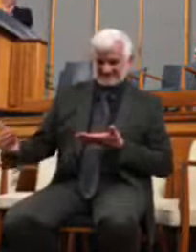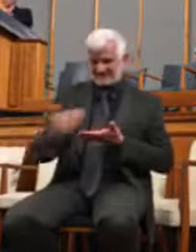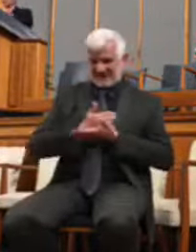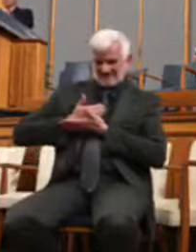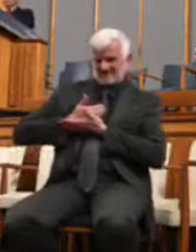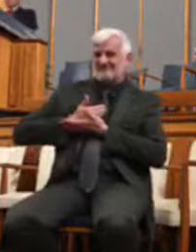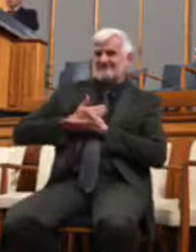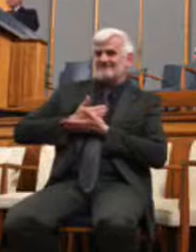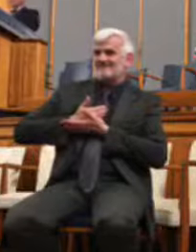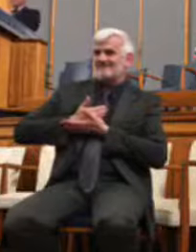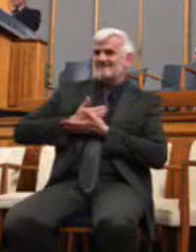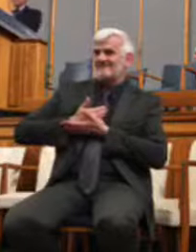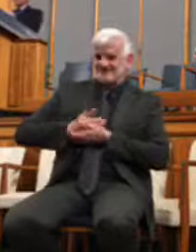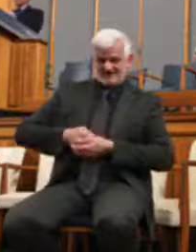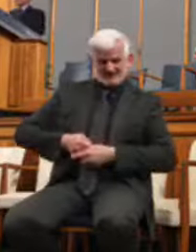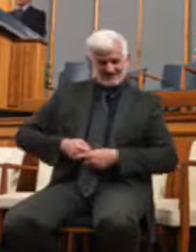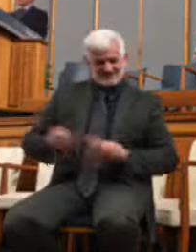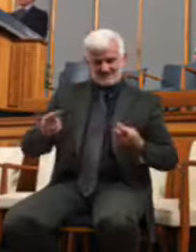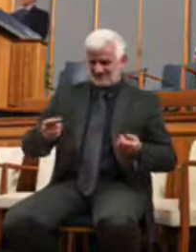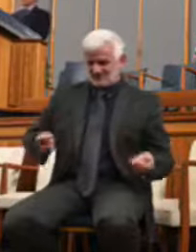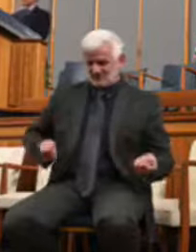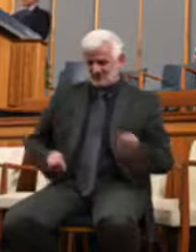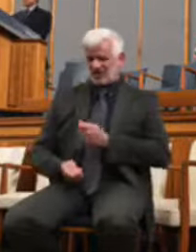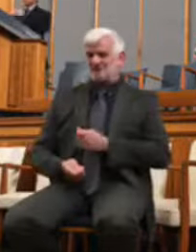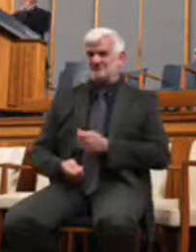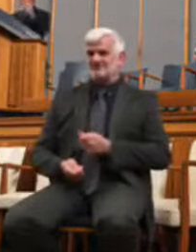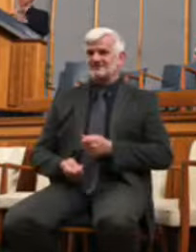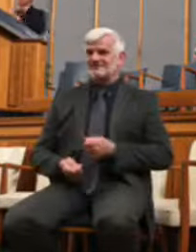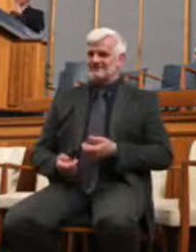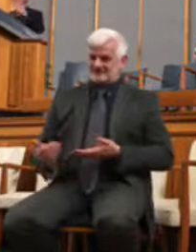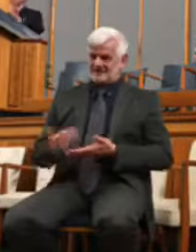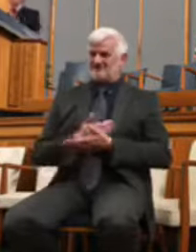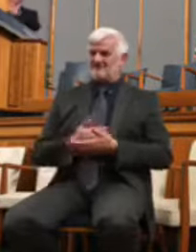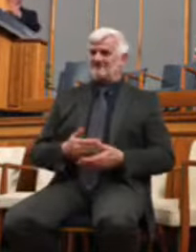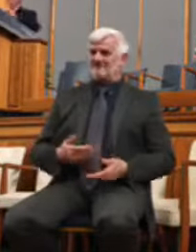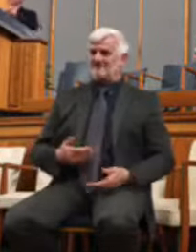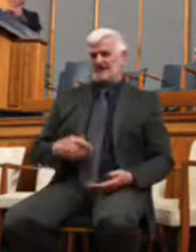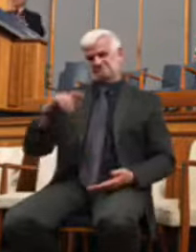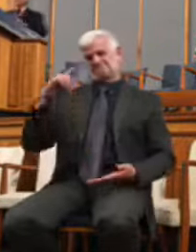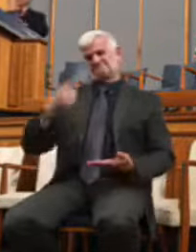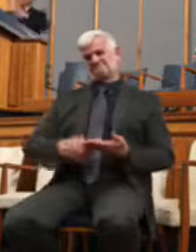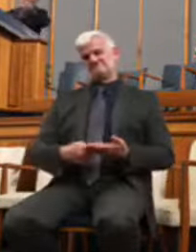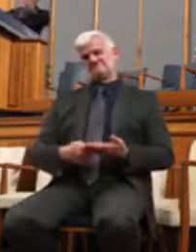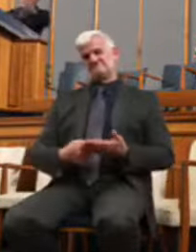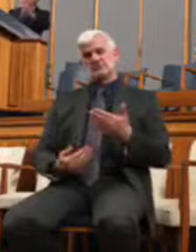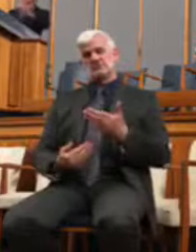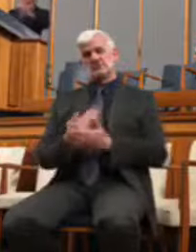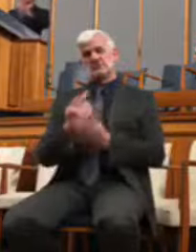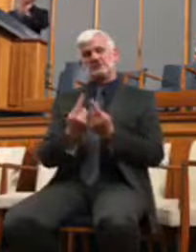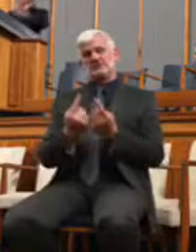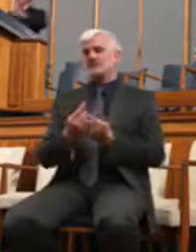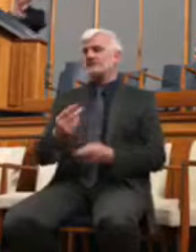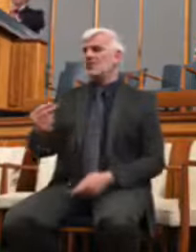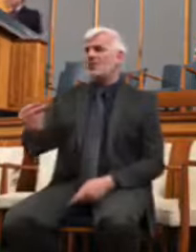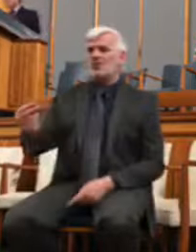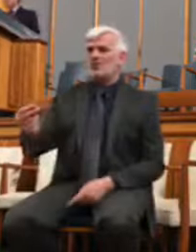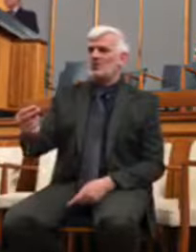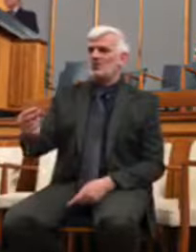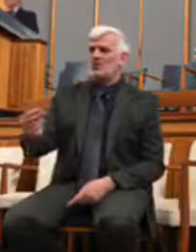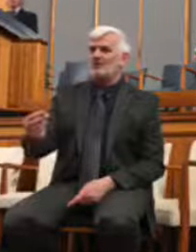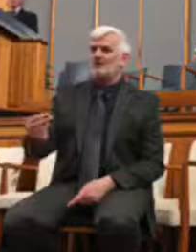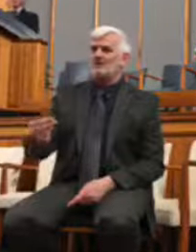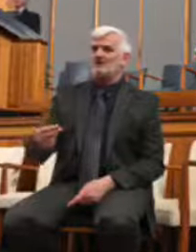spiritual revolution, but I need redemption. It's not just resolutions. God, help me in this, God, help me in my exam,